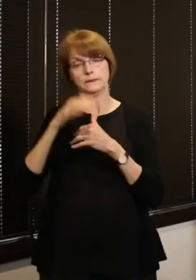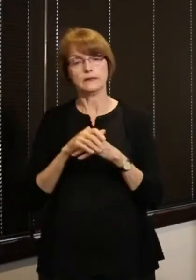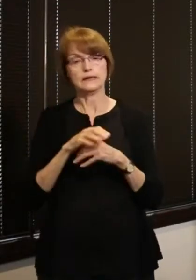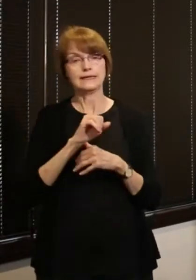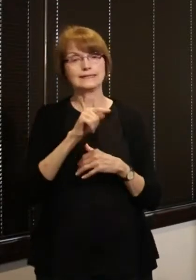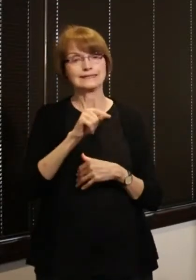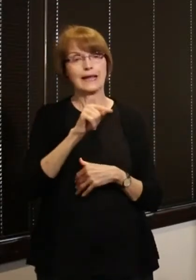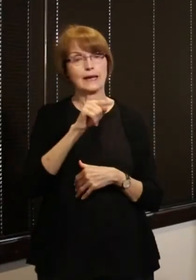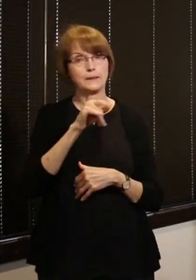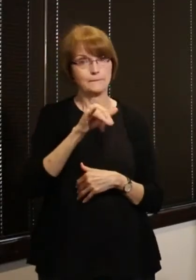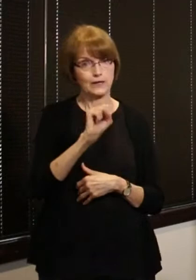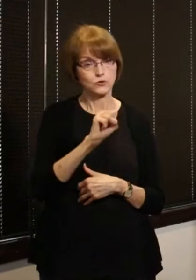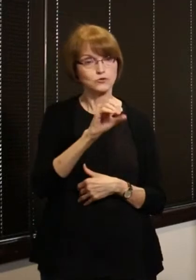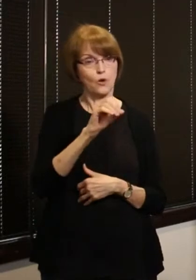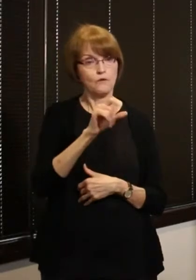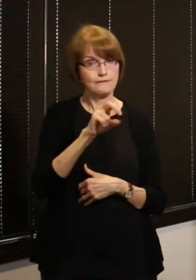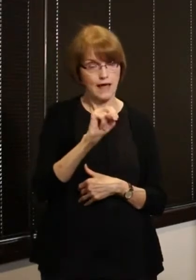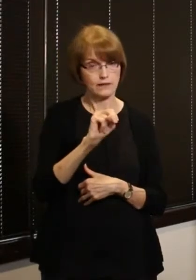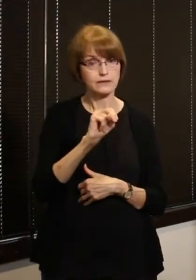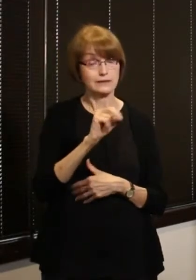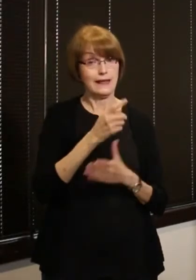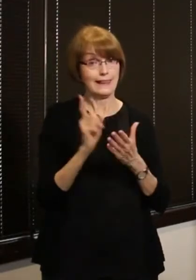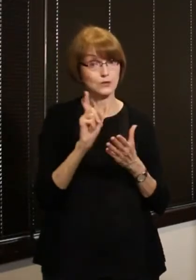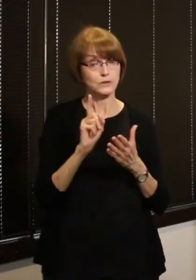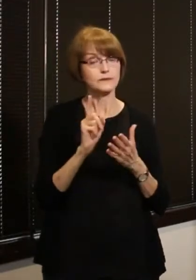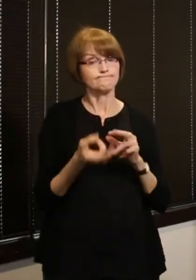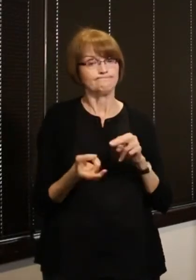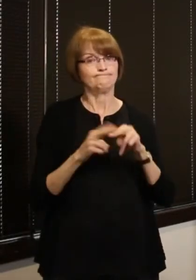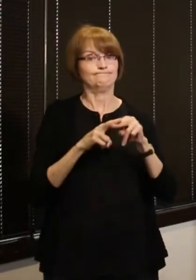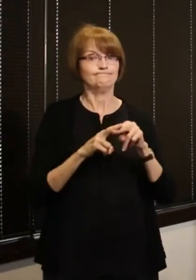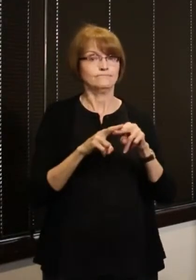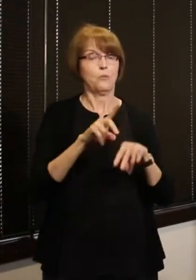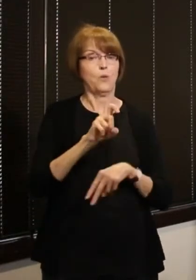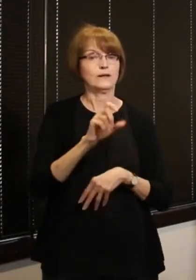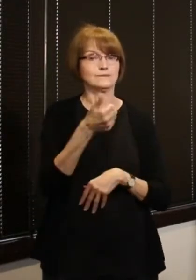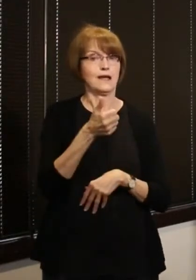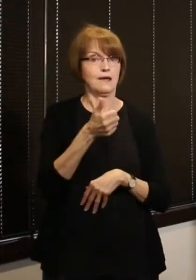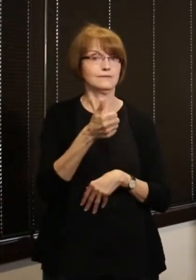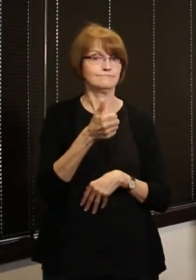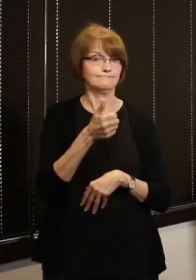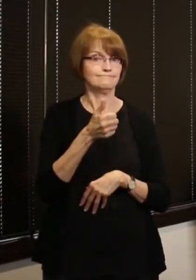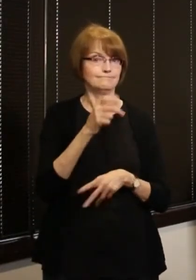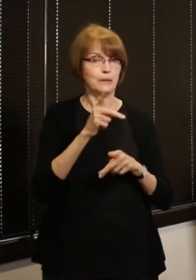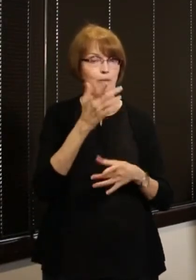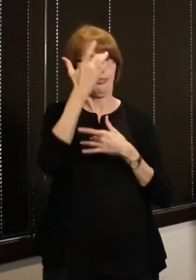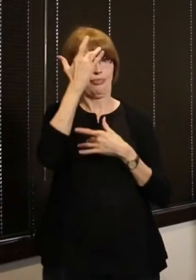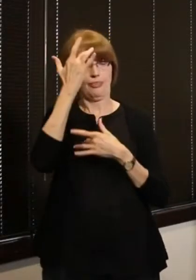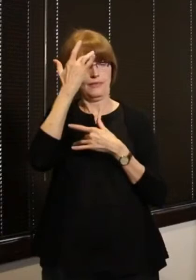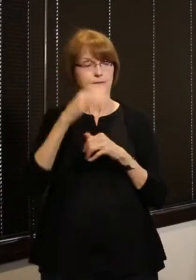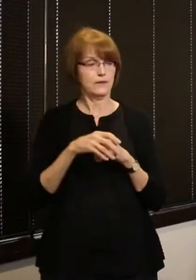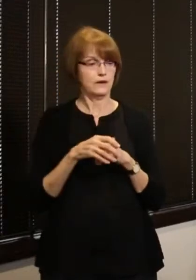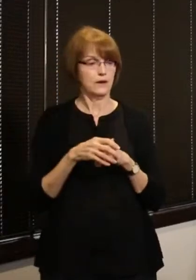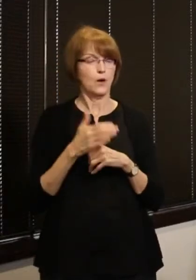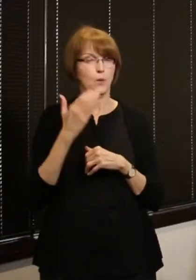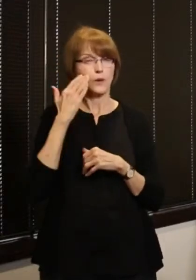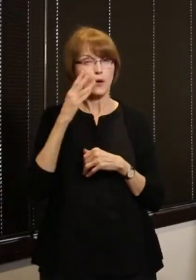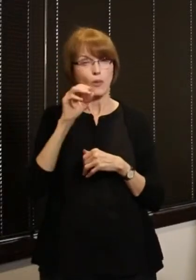O'Fallon region added 110 cases last week as well. And we know that this map is difficult to